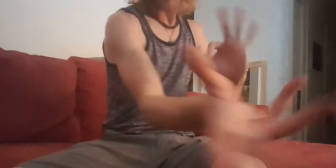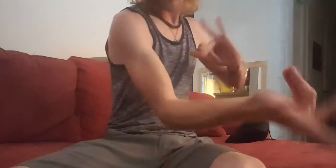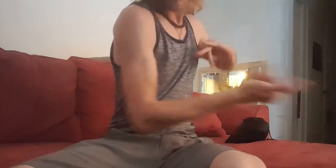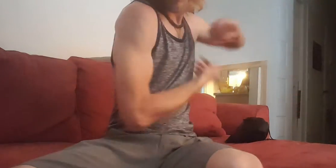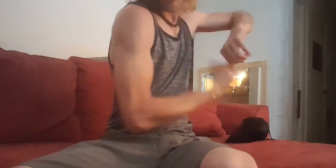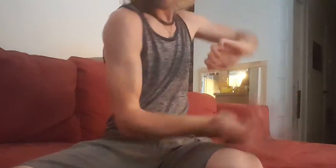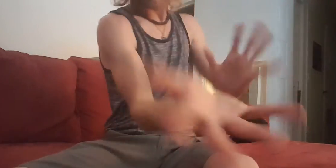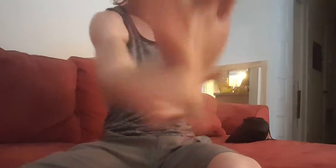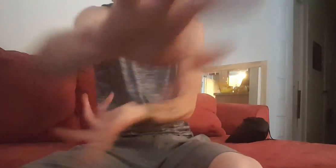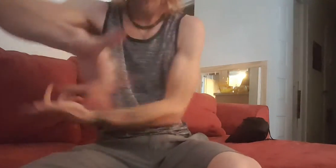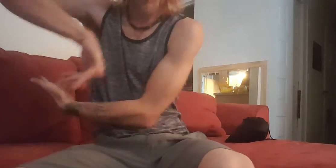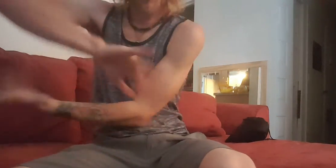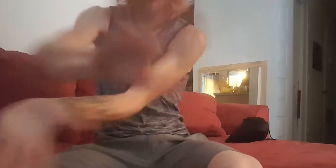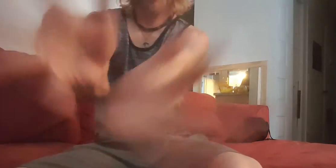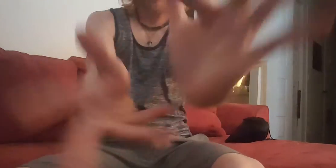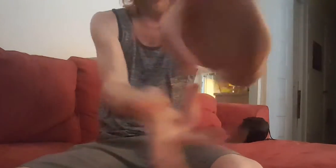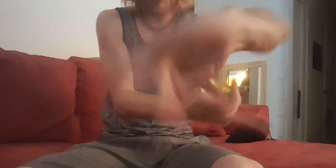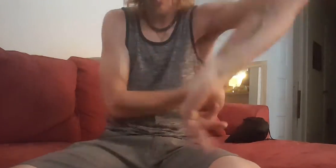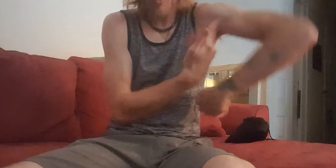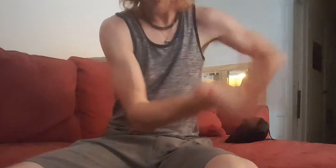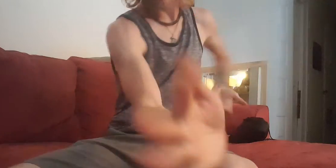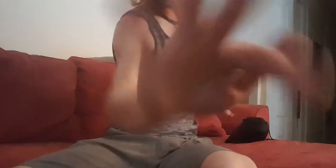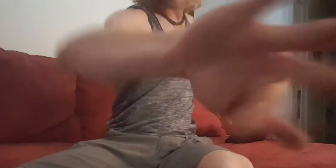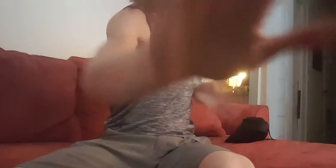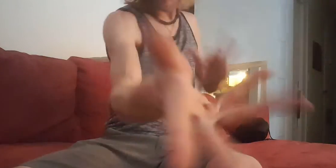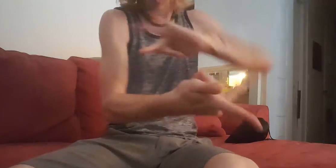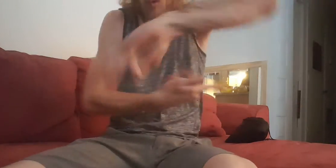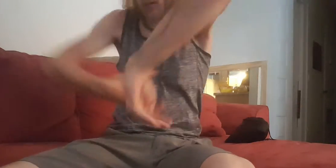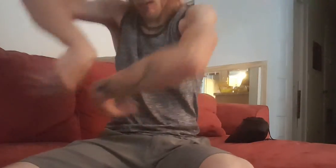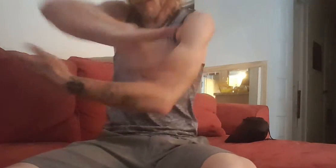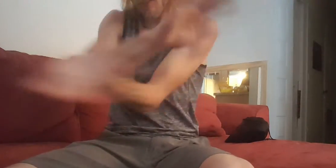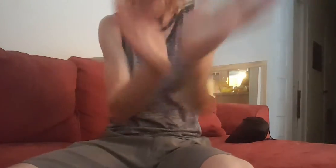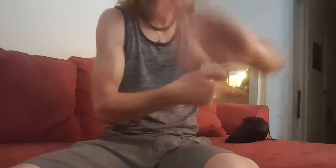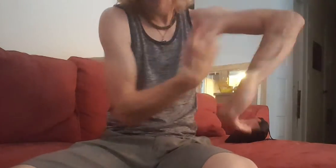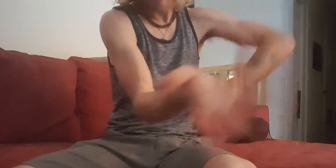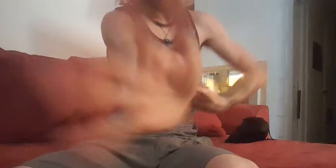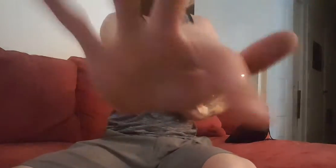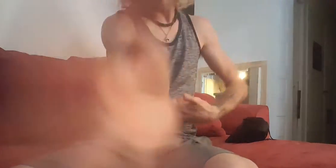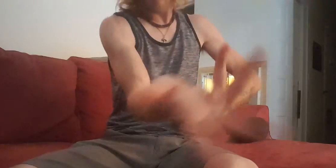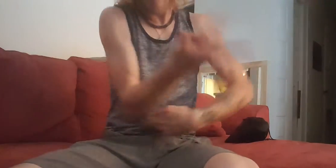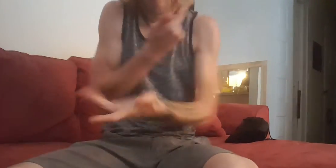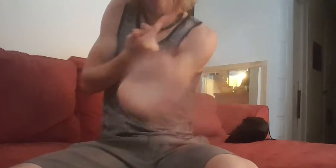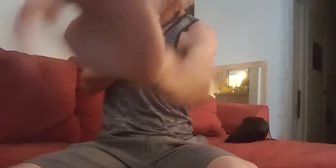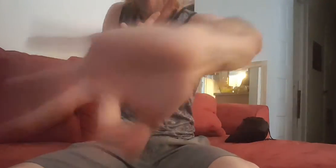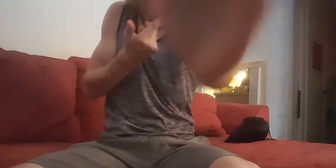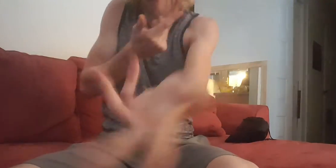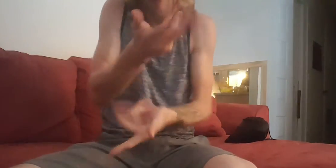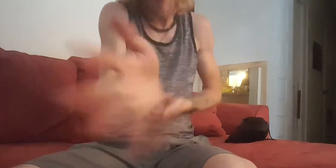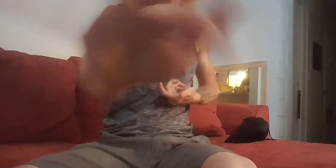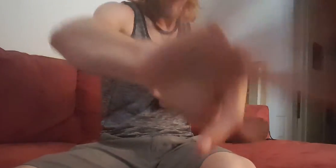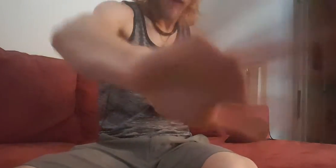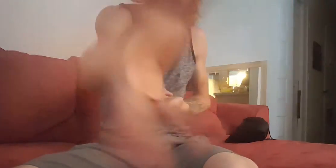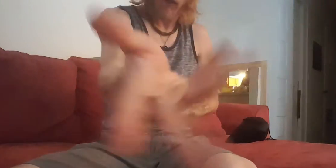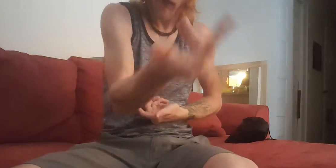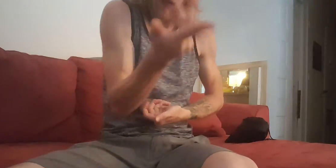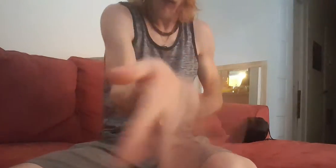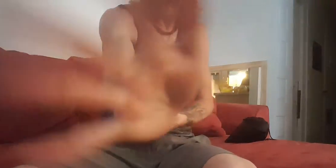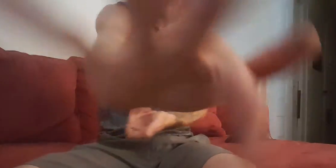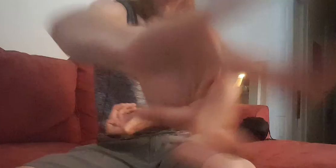If it's all about getting down with the grit down How long I gotta wait for these fools to sit down Appears more clear in its simplest form